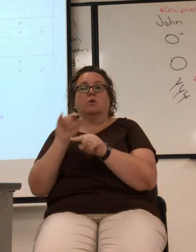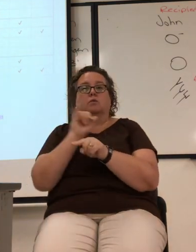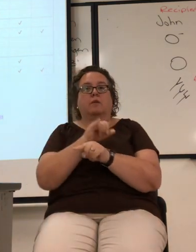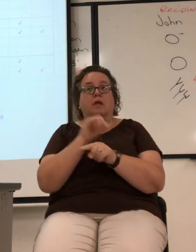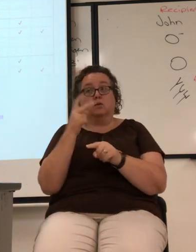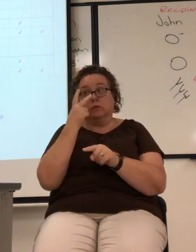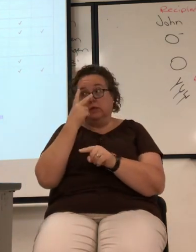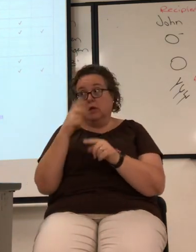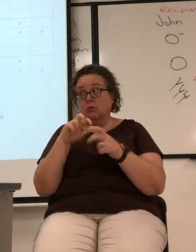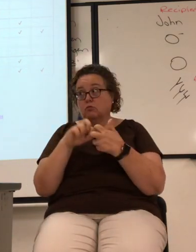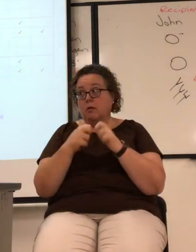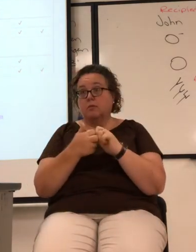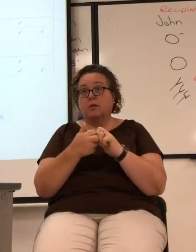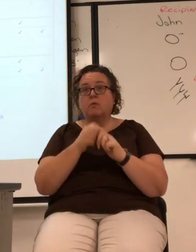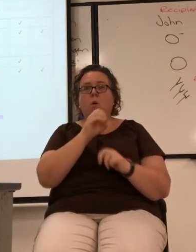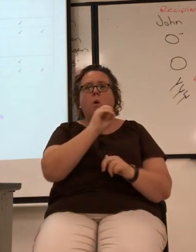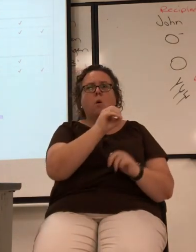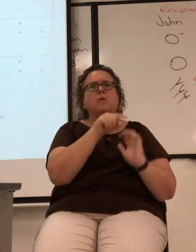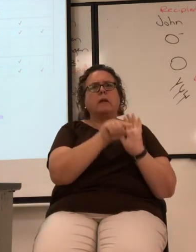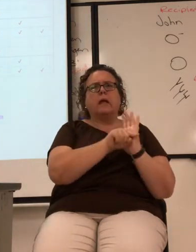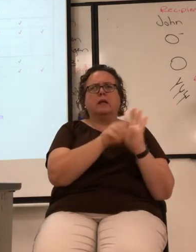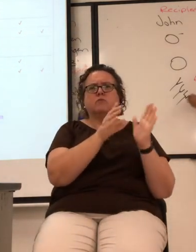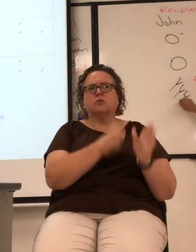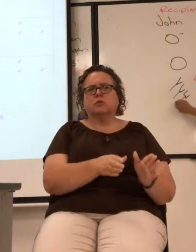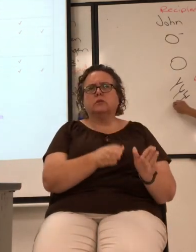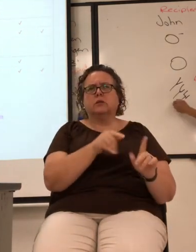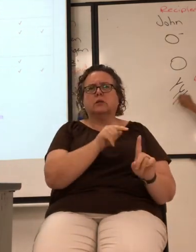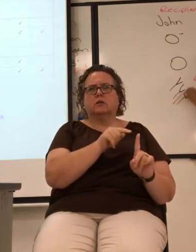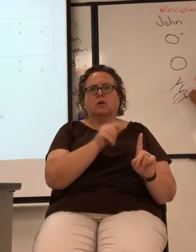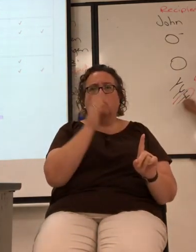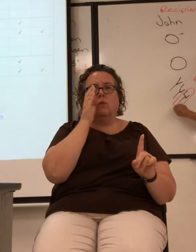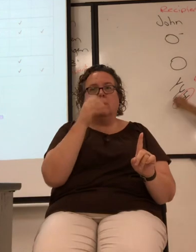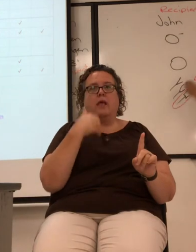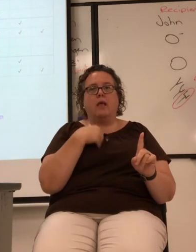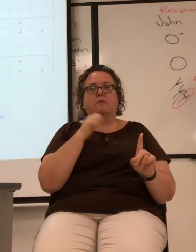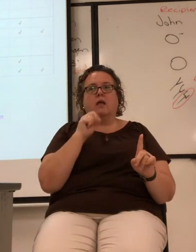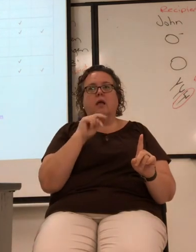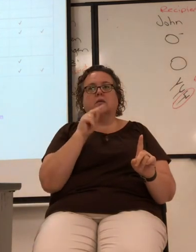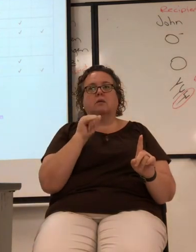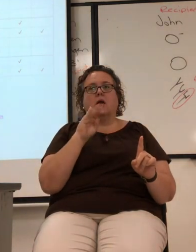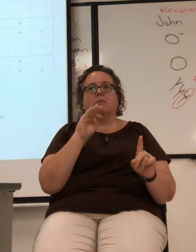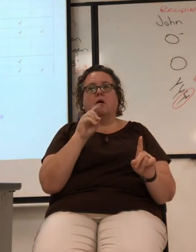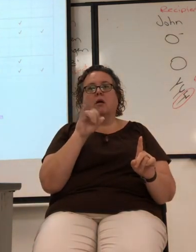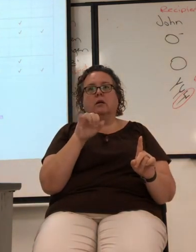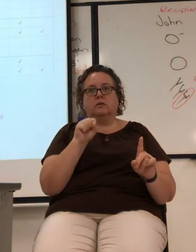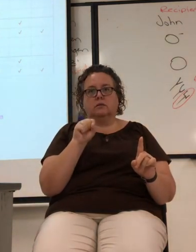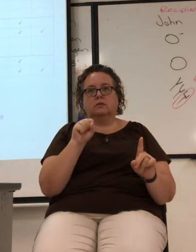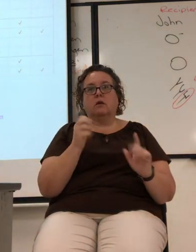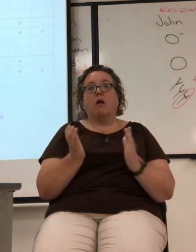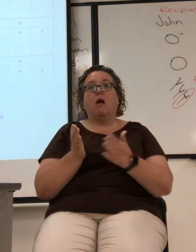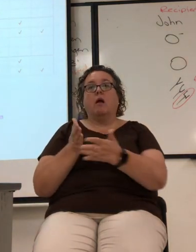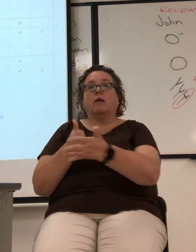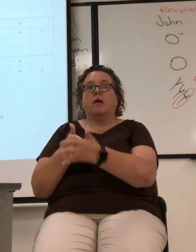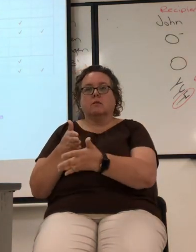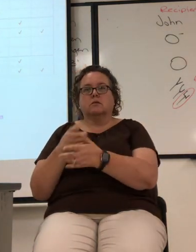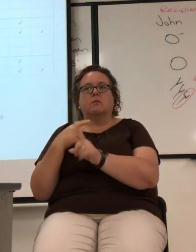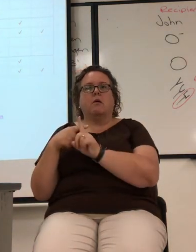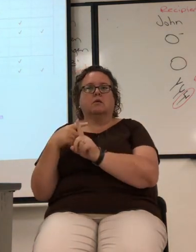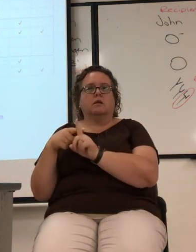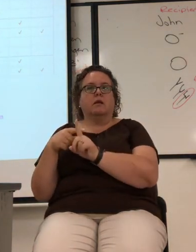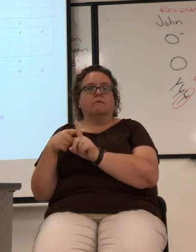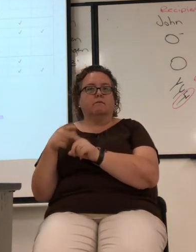a problem. An O negative person will probably have the antibody against positive